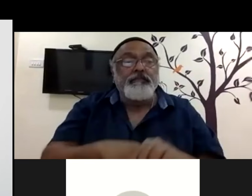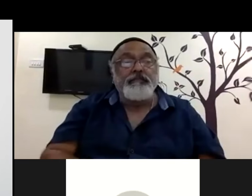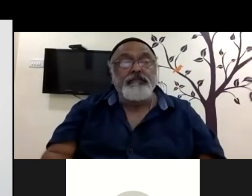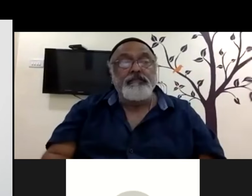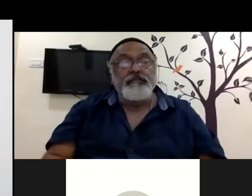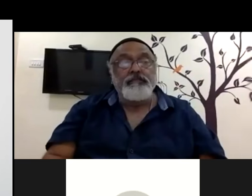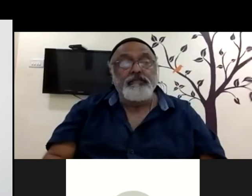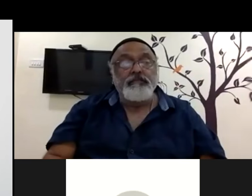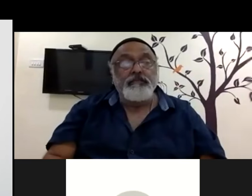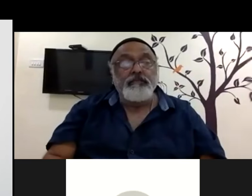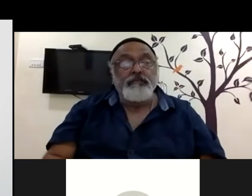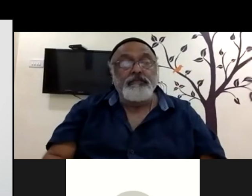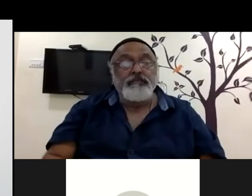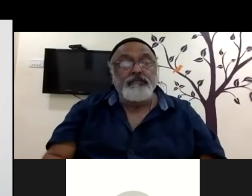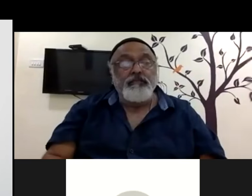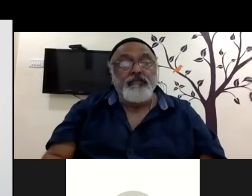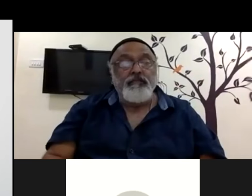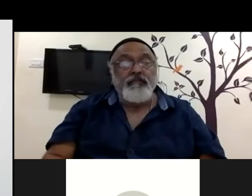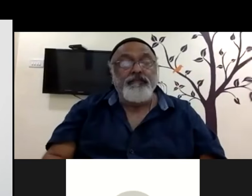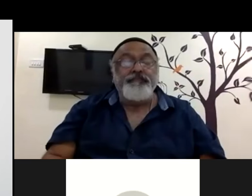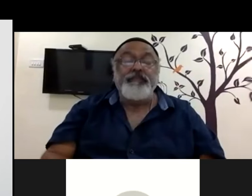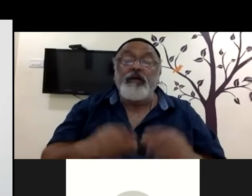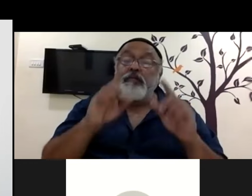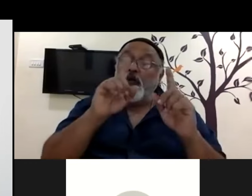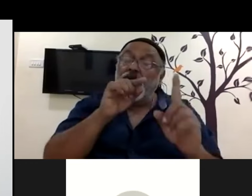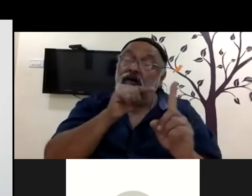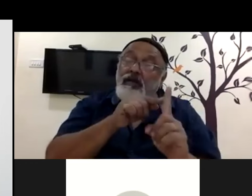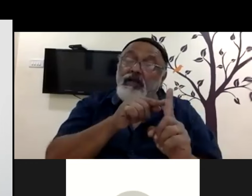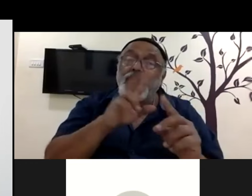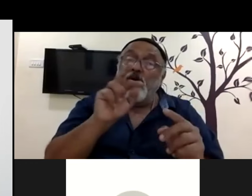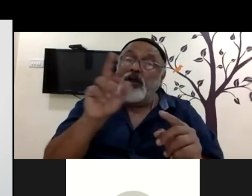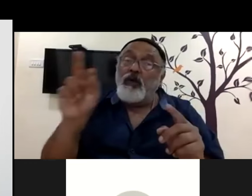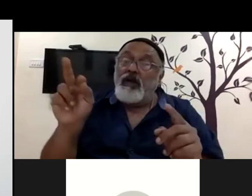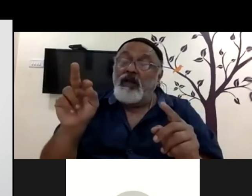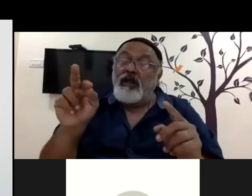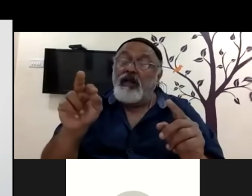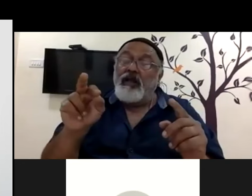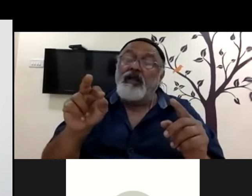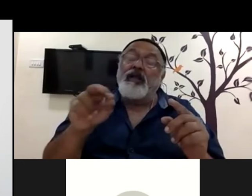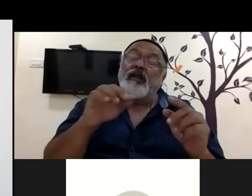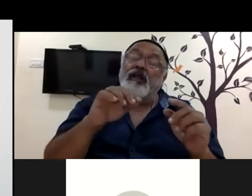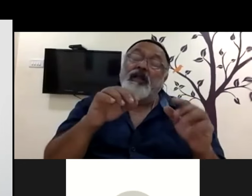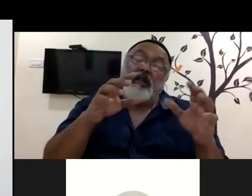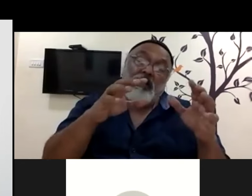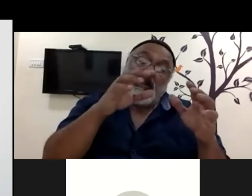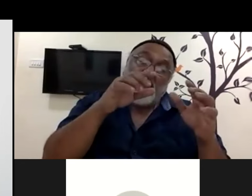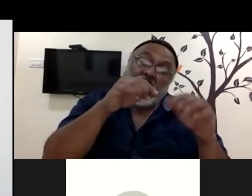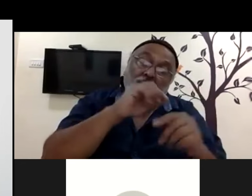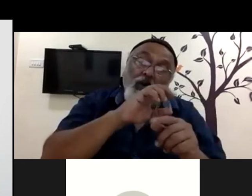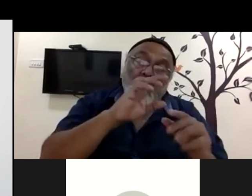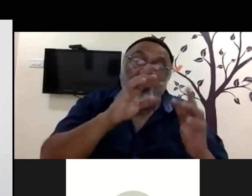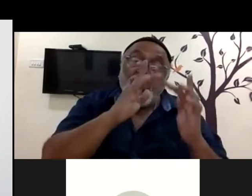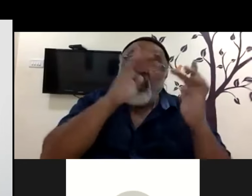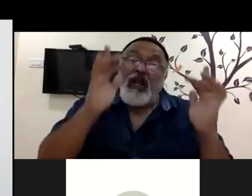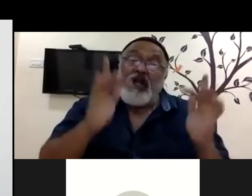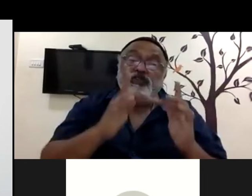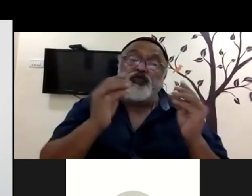very important, that they should have been in 10th standard in 2020 when the pandemic. Okay, so this is the common character